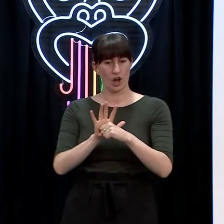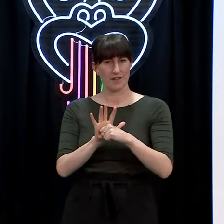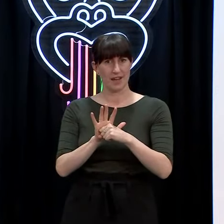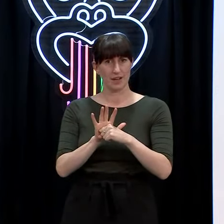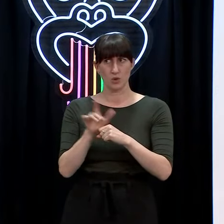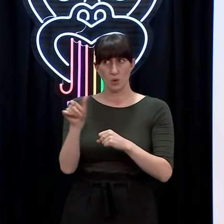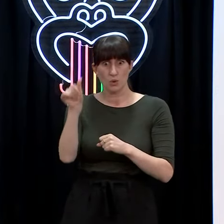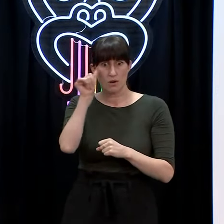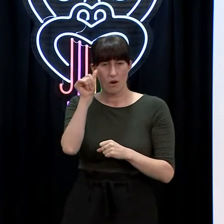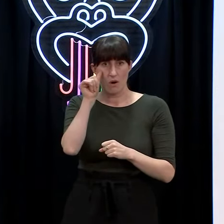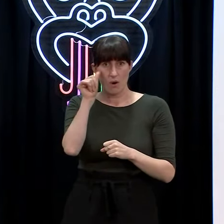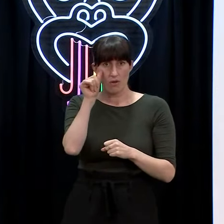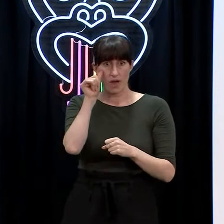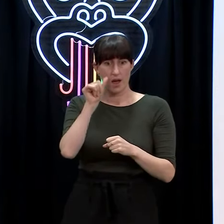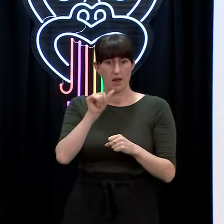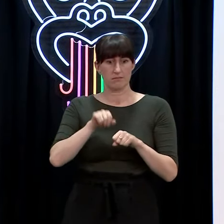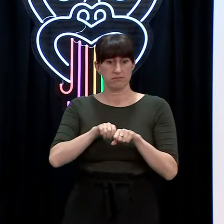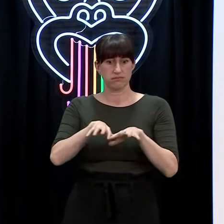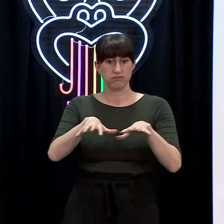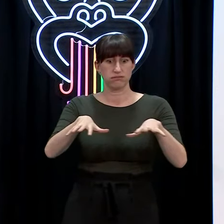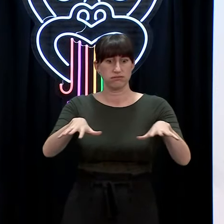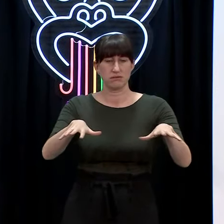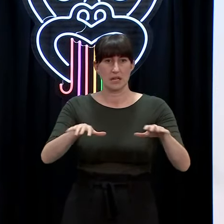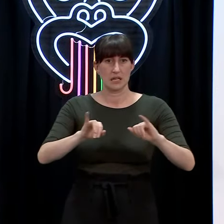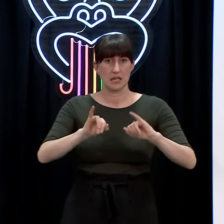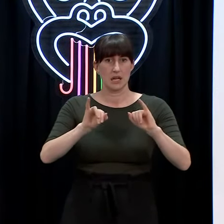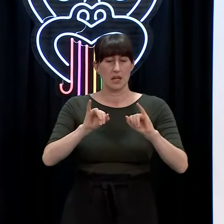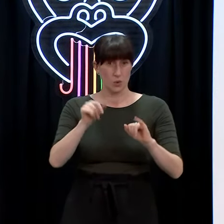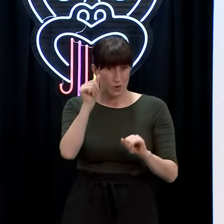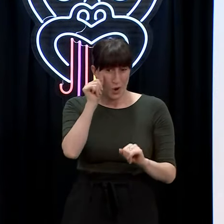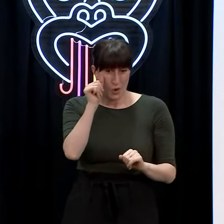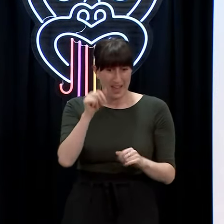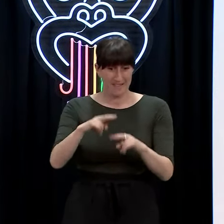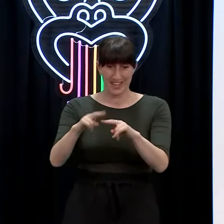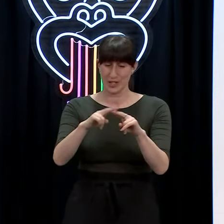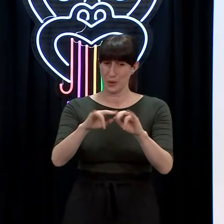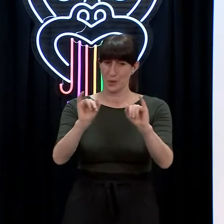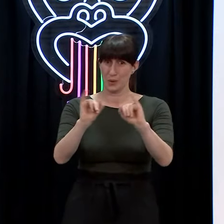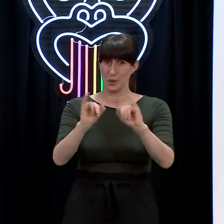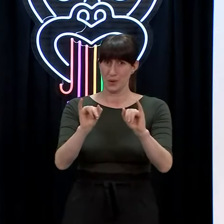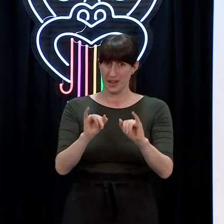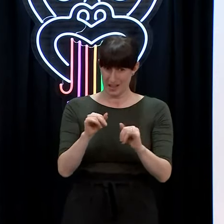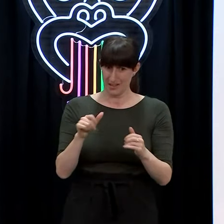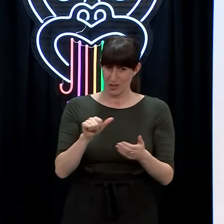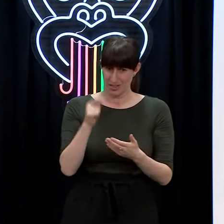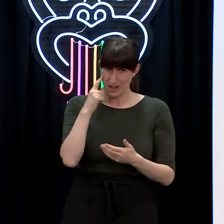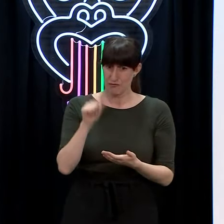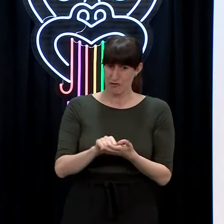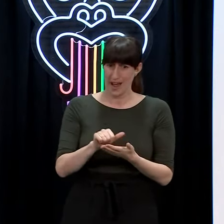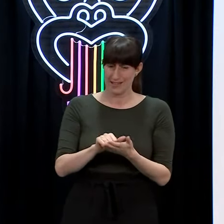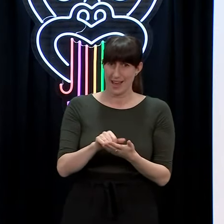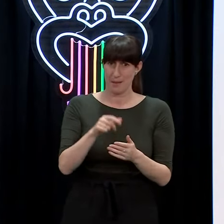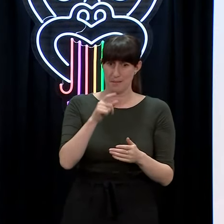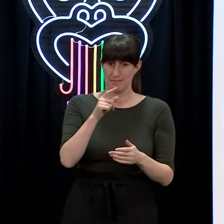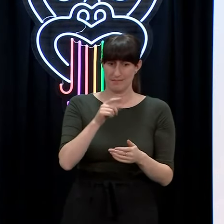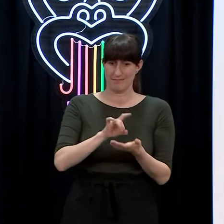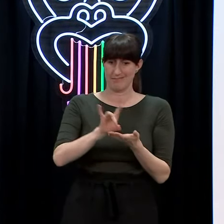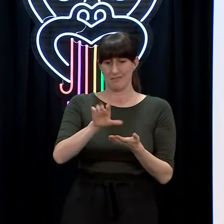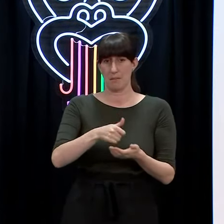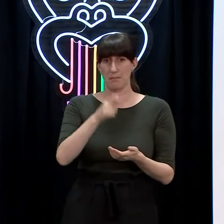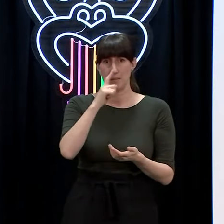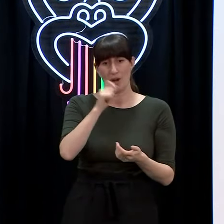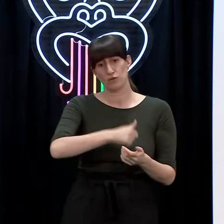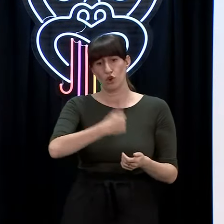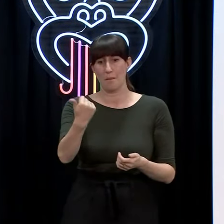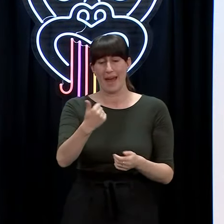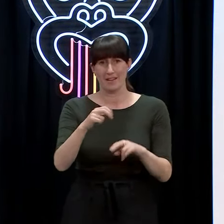to deal with the pandemic, knowing what's happening in Fiji in particular. Oh, look, I would say that we are providing a lot of support to Fiji. We